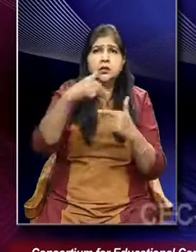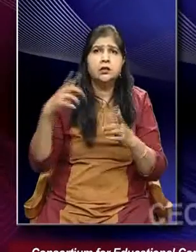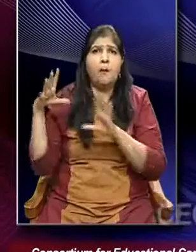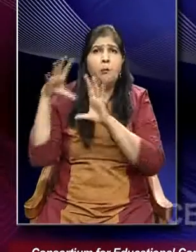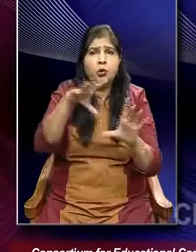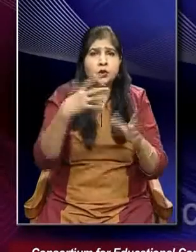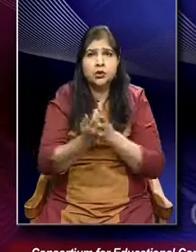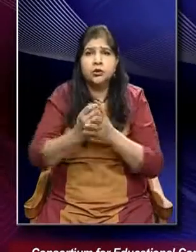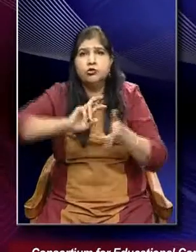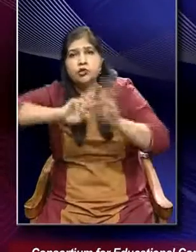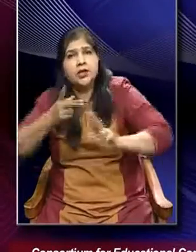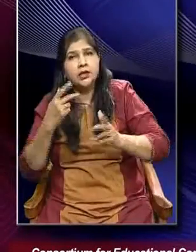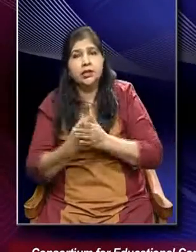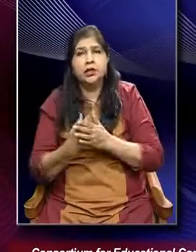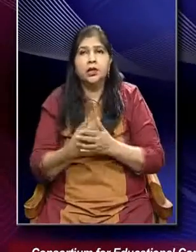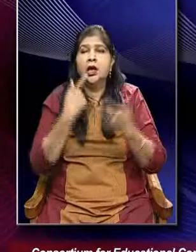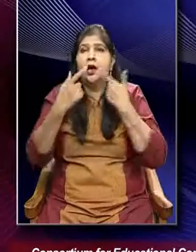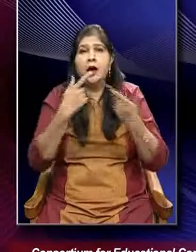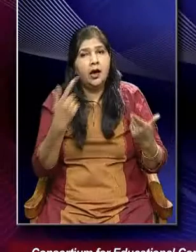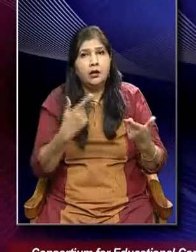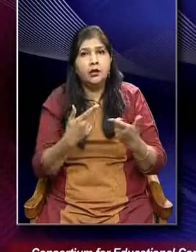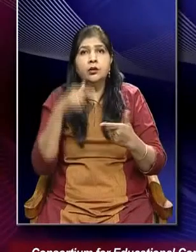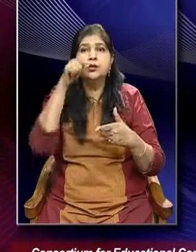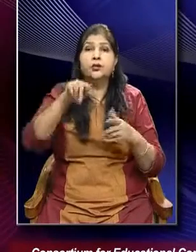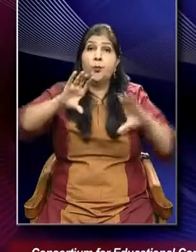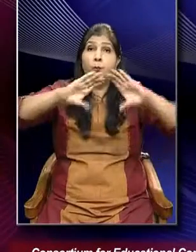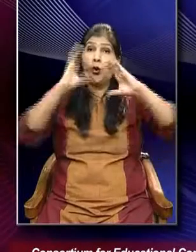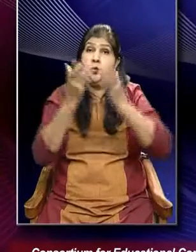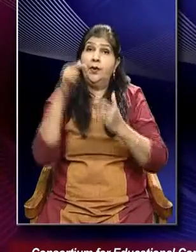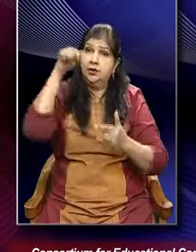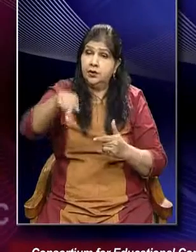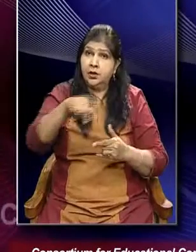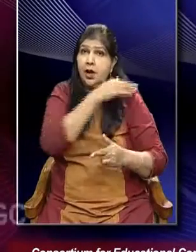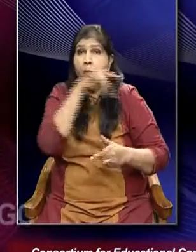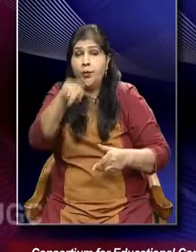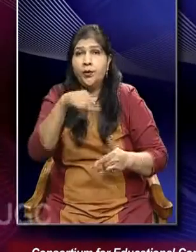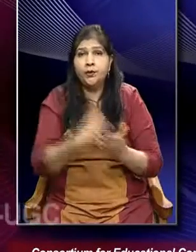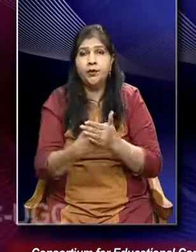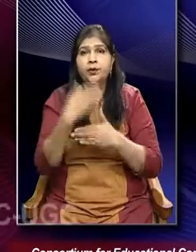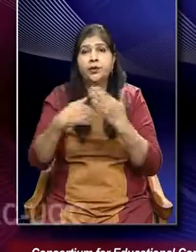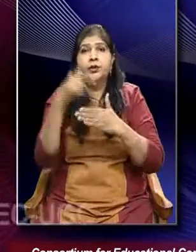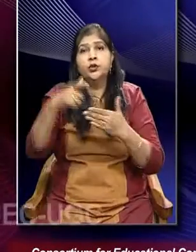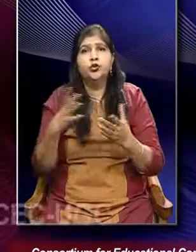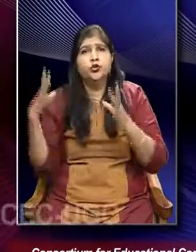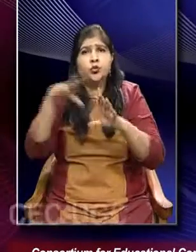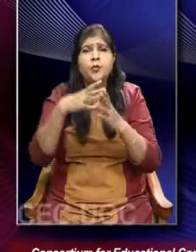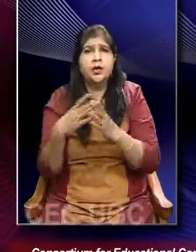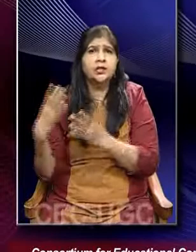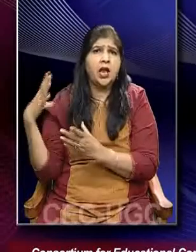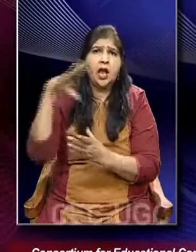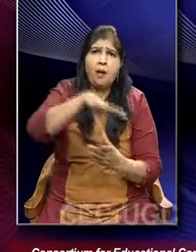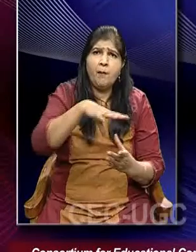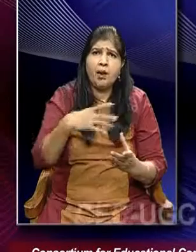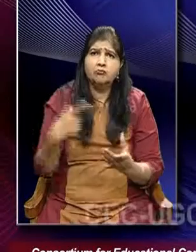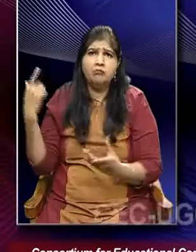who argue that because of globalization, there is too much